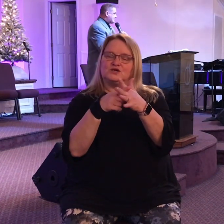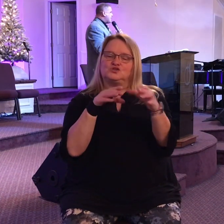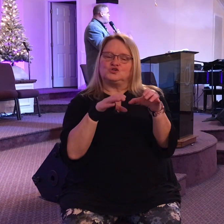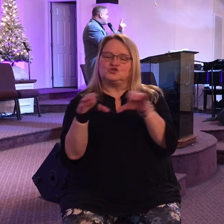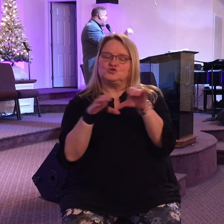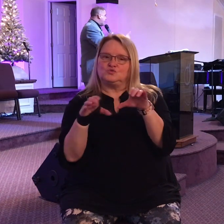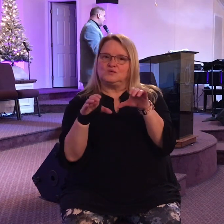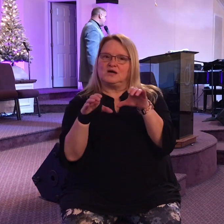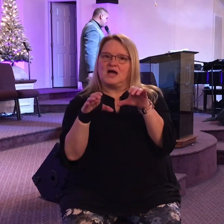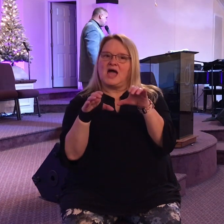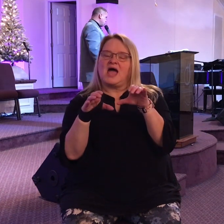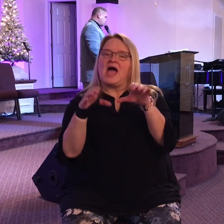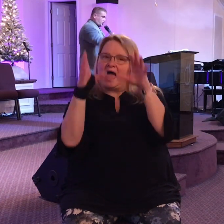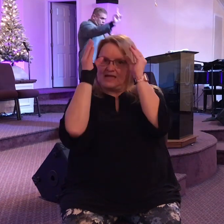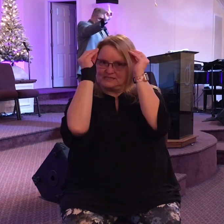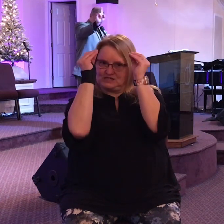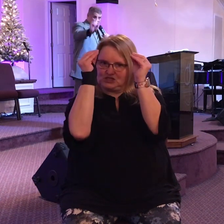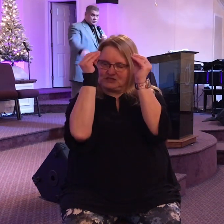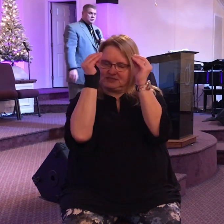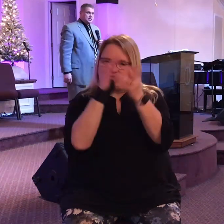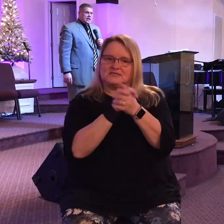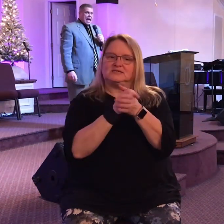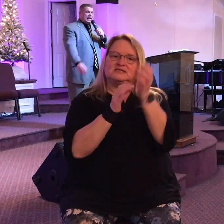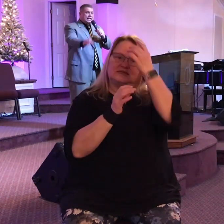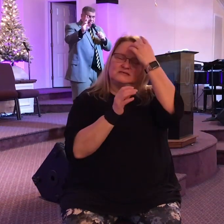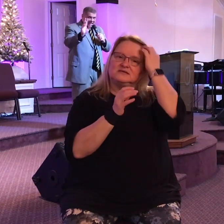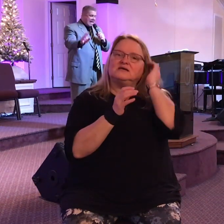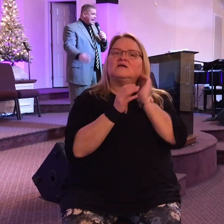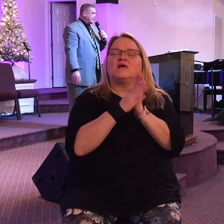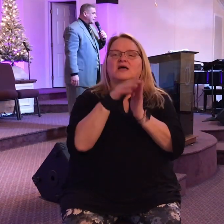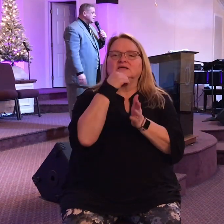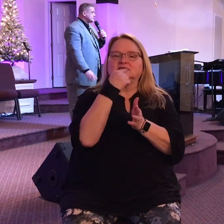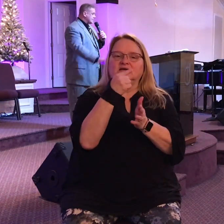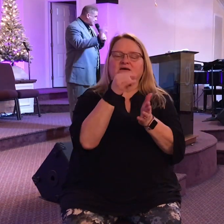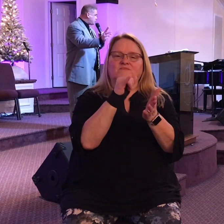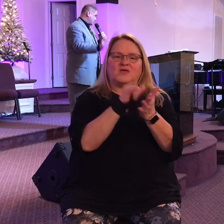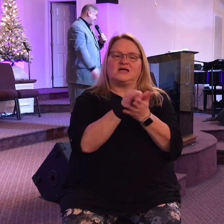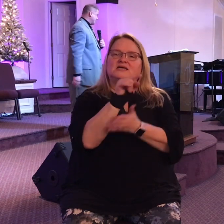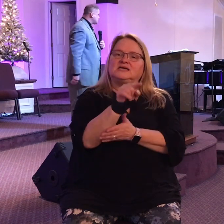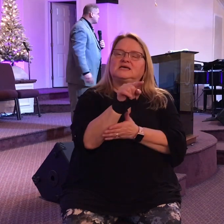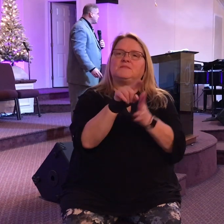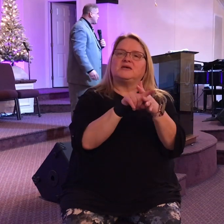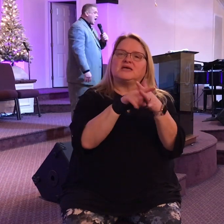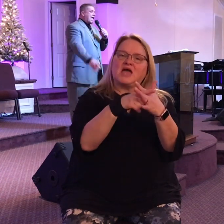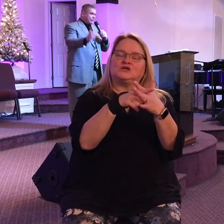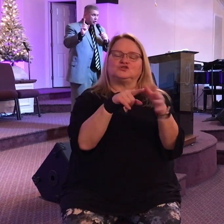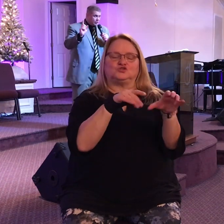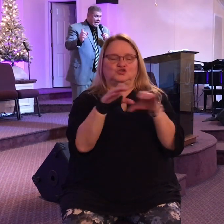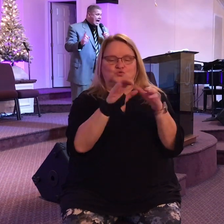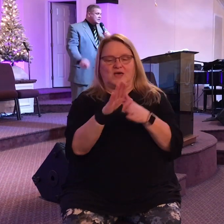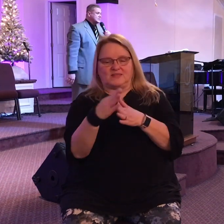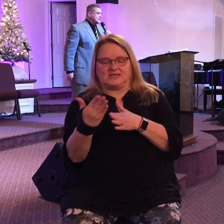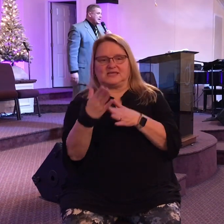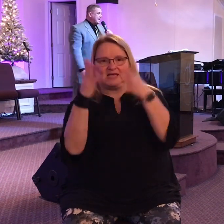it says he began to do things. And he began to teach things. And the